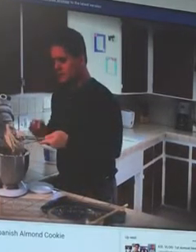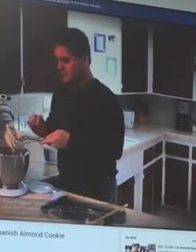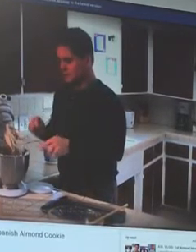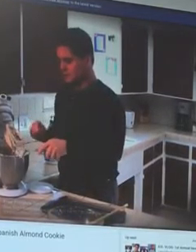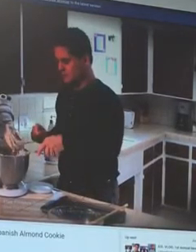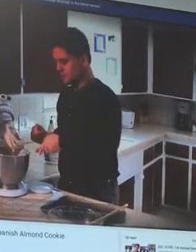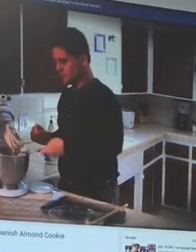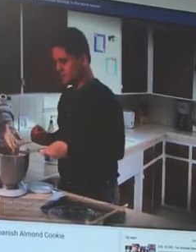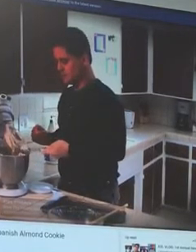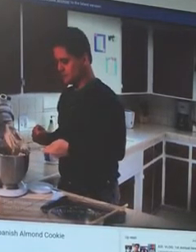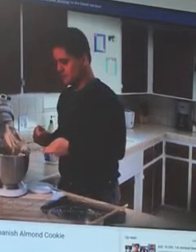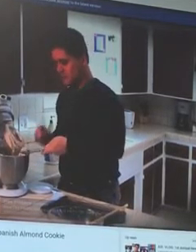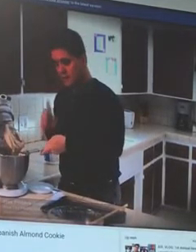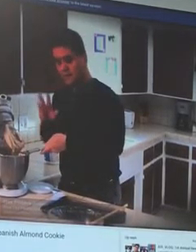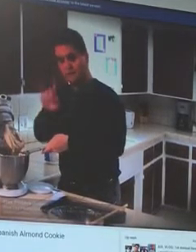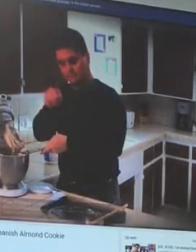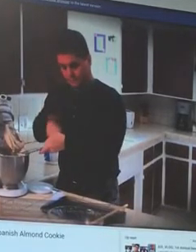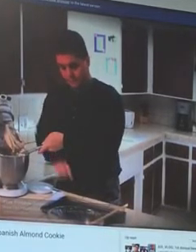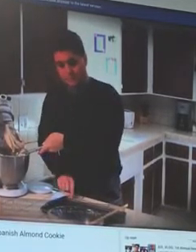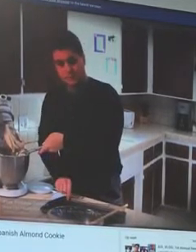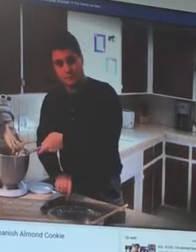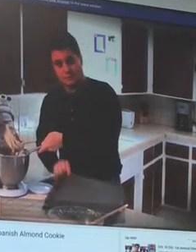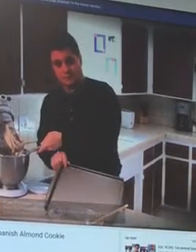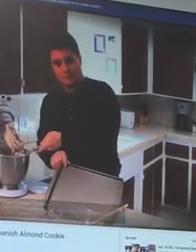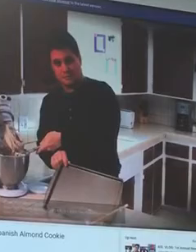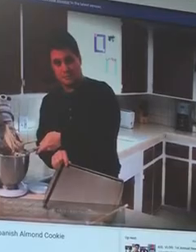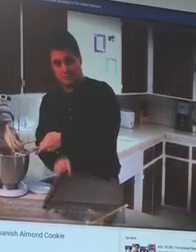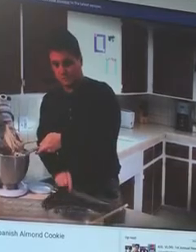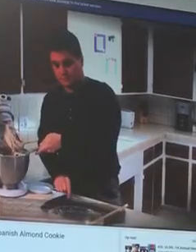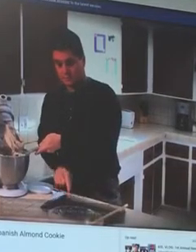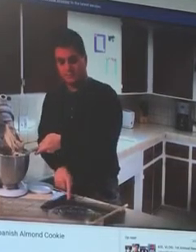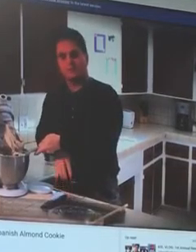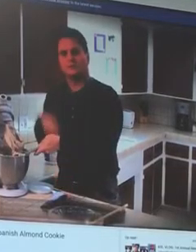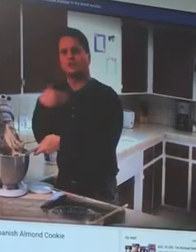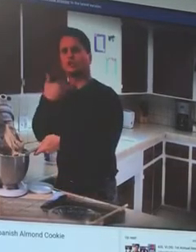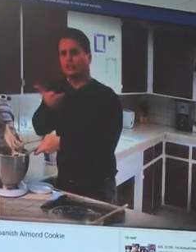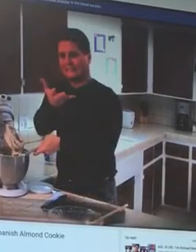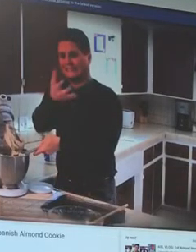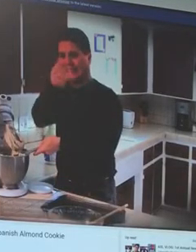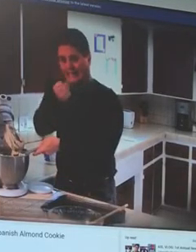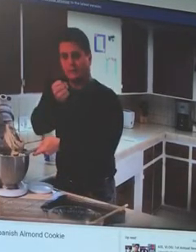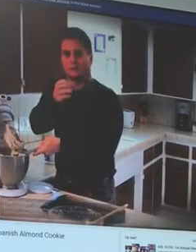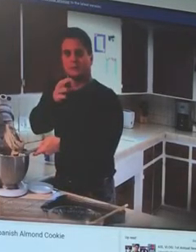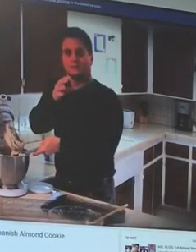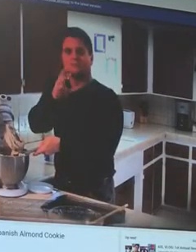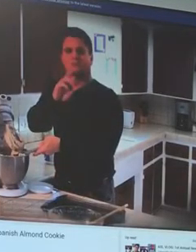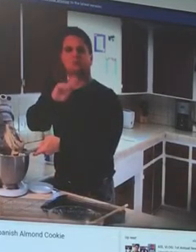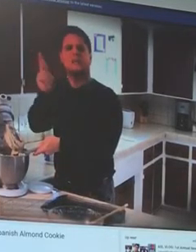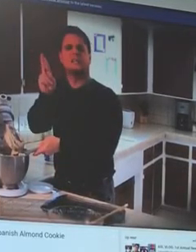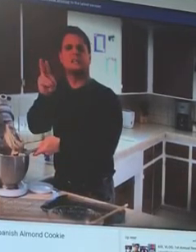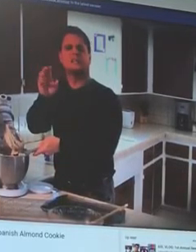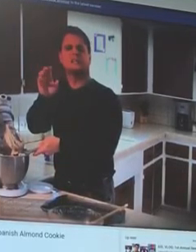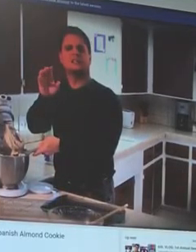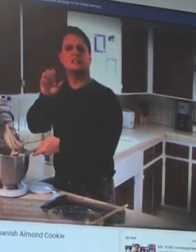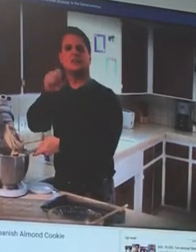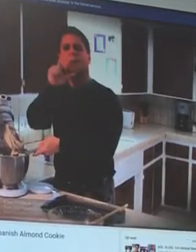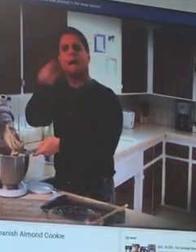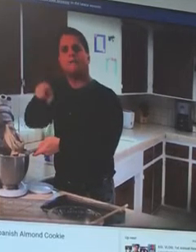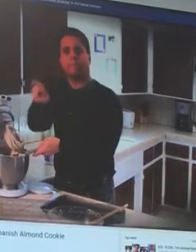you know what? I don't remember where I got it. It doesn't matter. Just get yourself one. Get yourself a cookie sheet. Now, my advice to you,